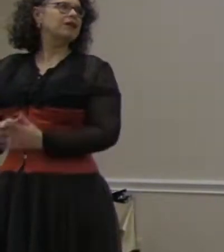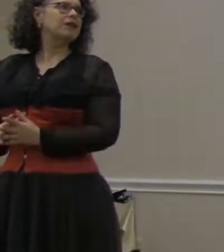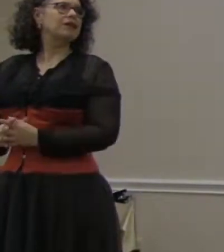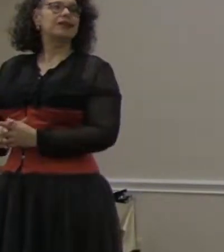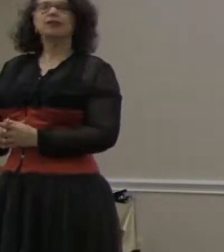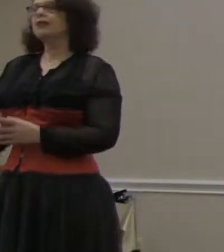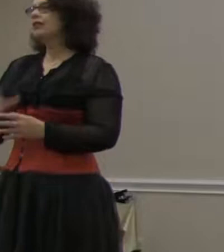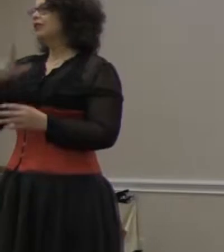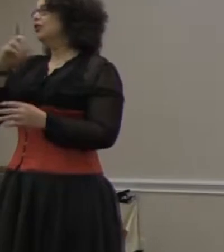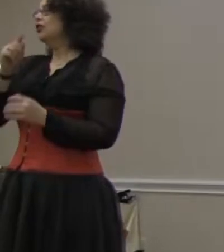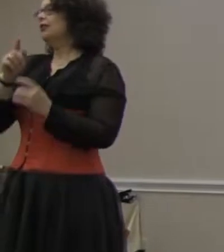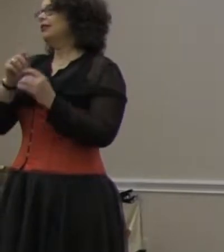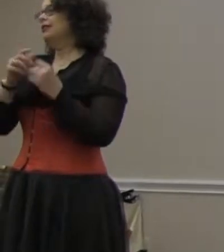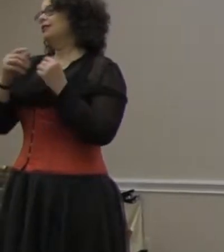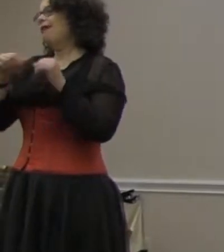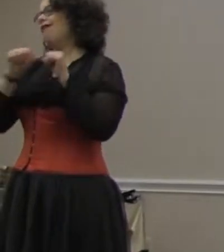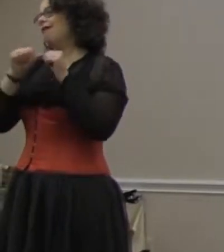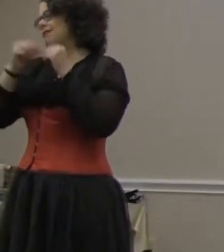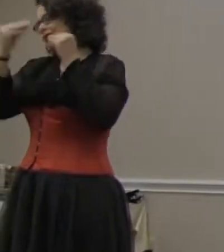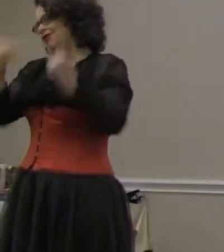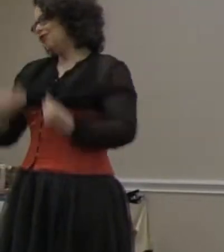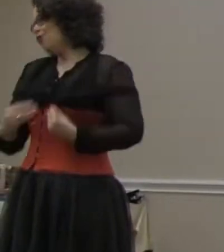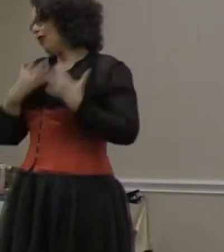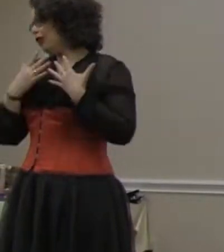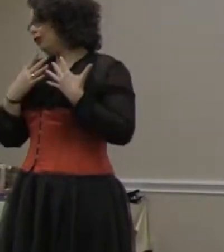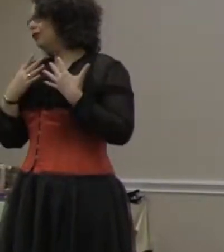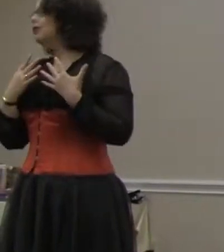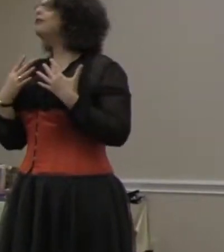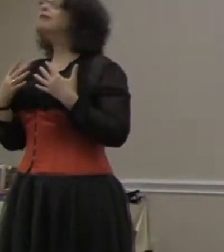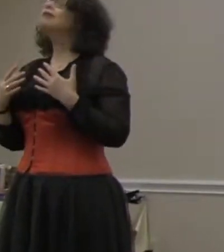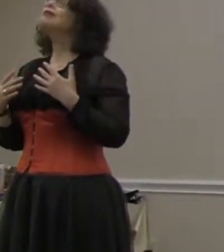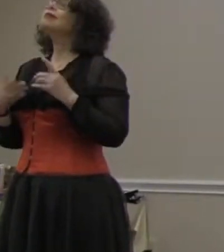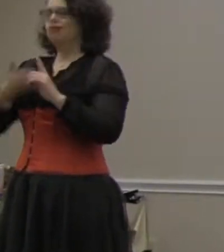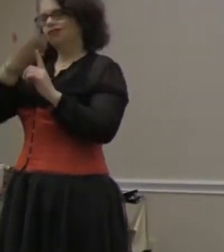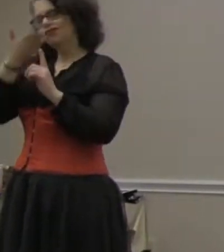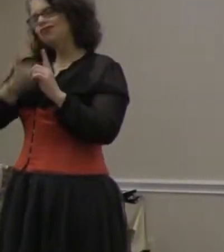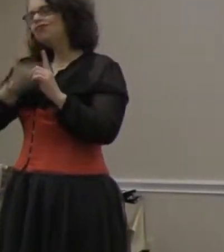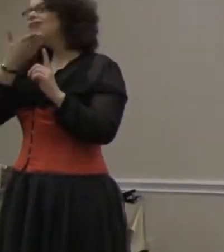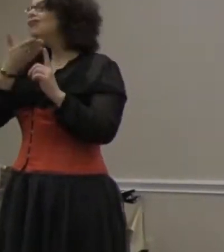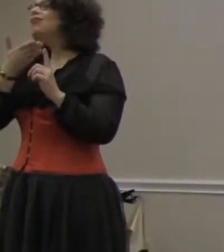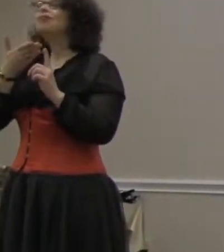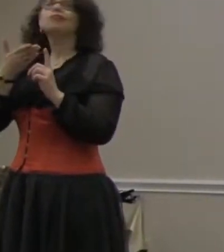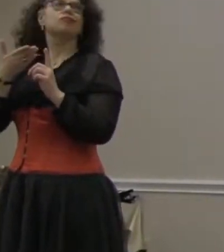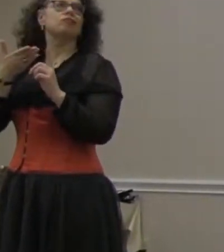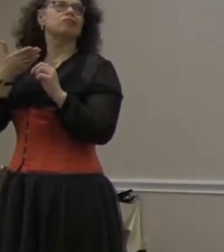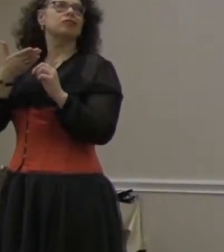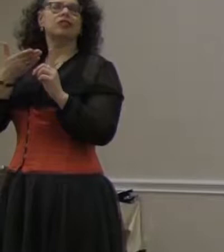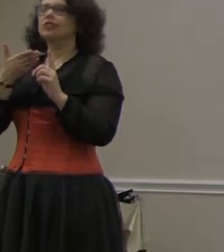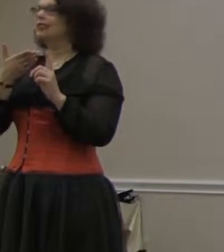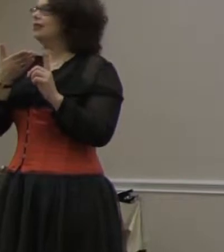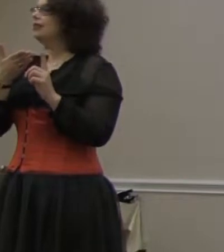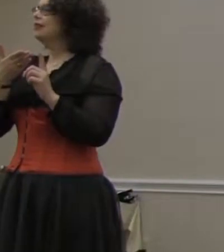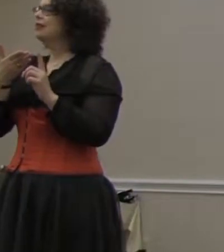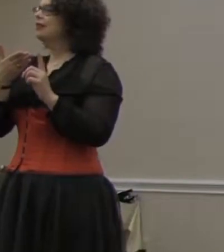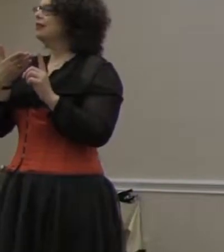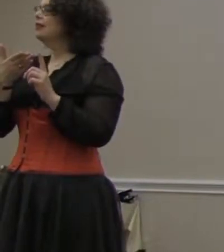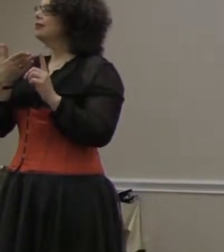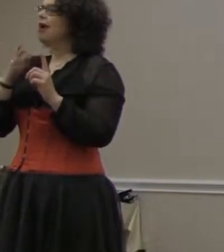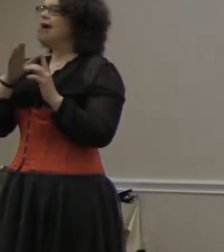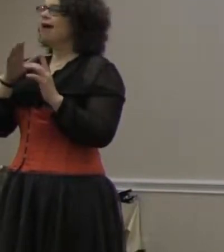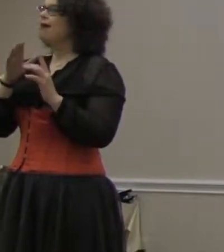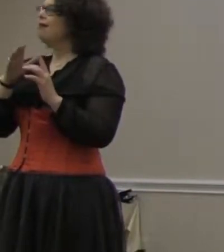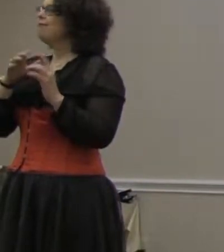She is my constant source of inspiration. She is my steadfast